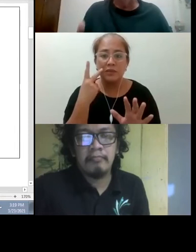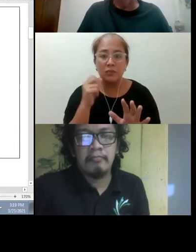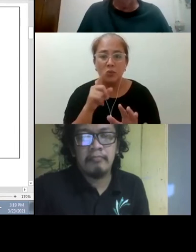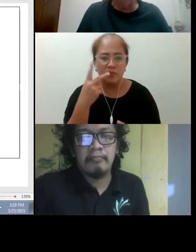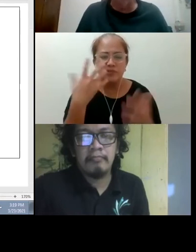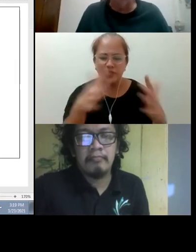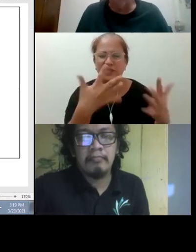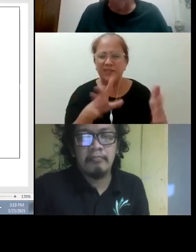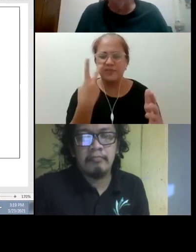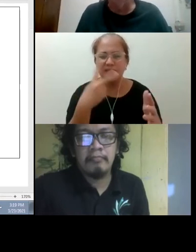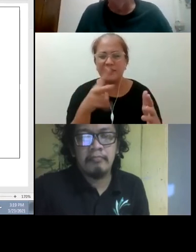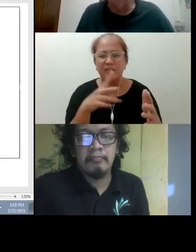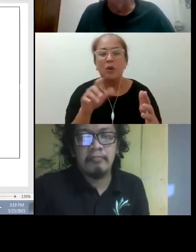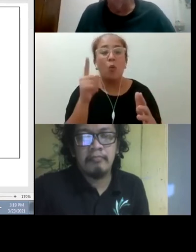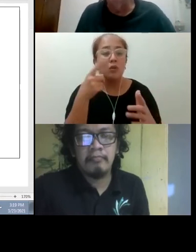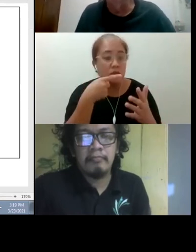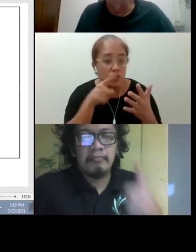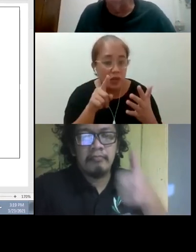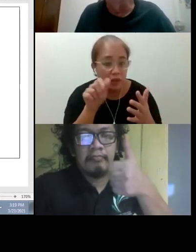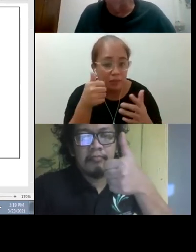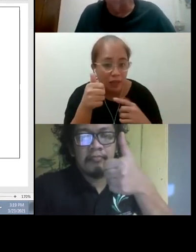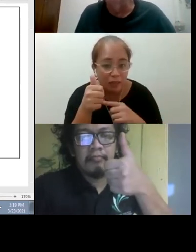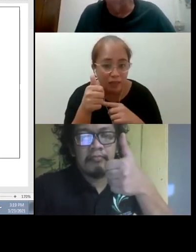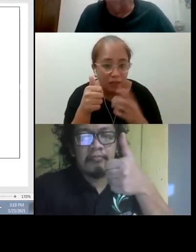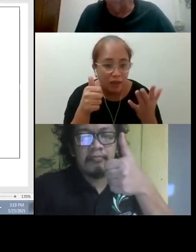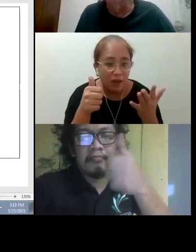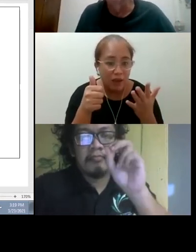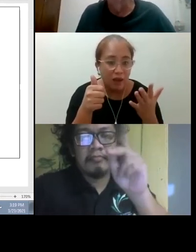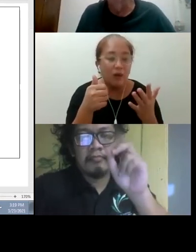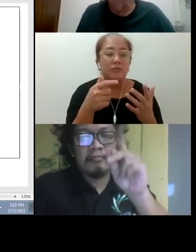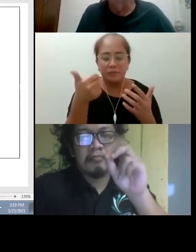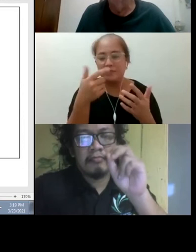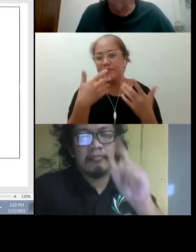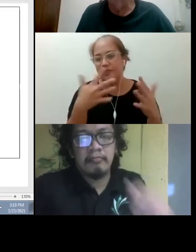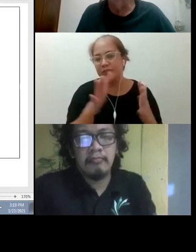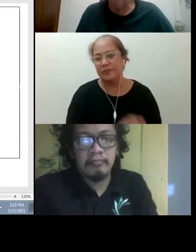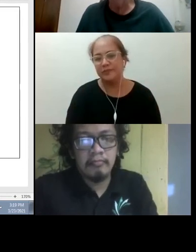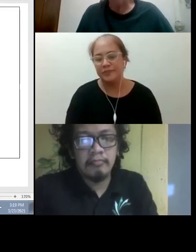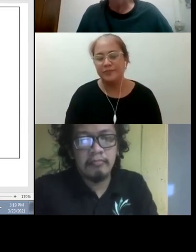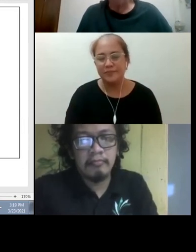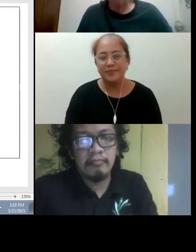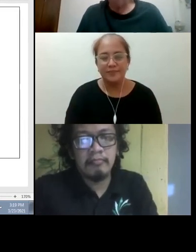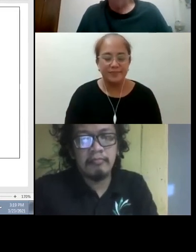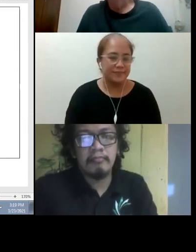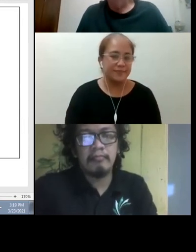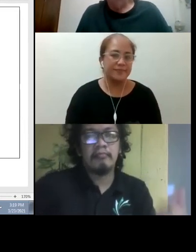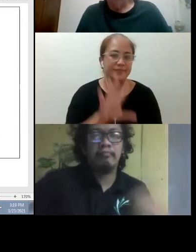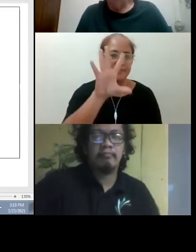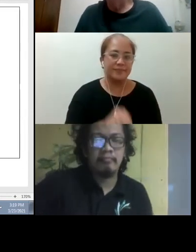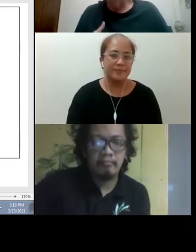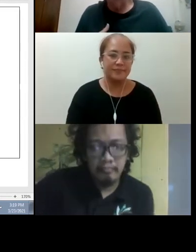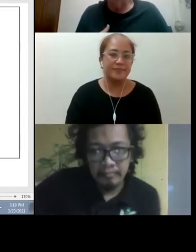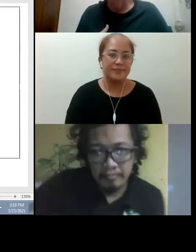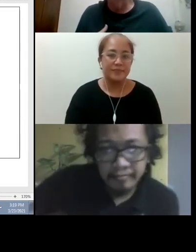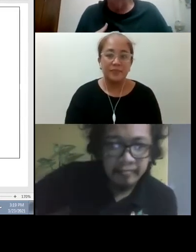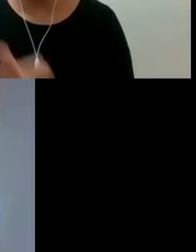wanted to check for number 10 because I didn't remember where 10 was. Okay. Okay. Okay,